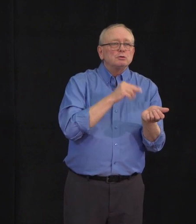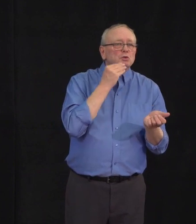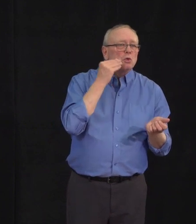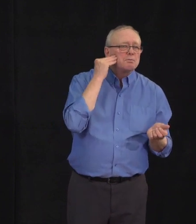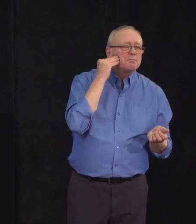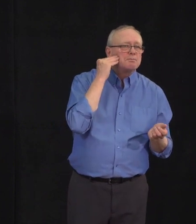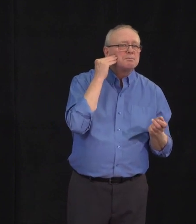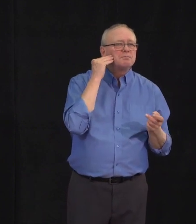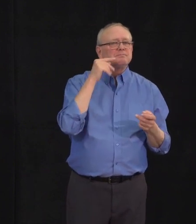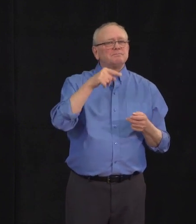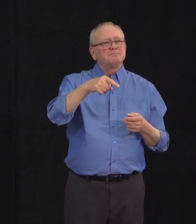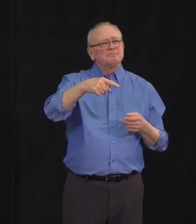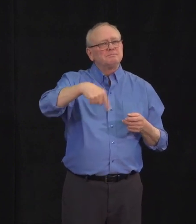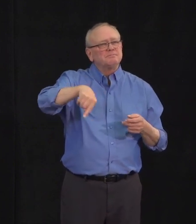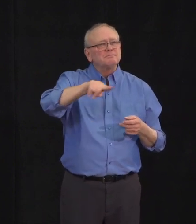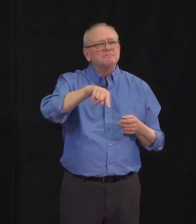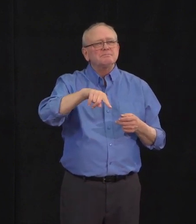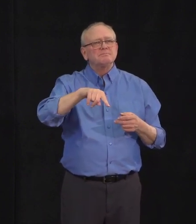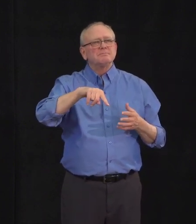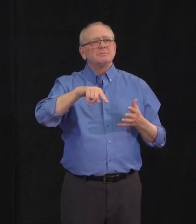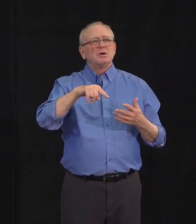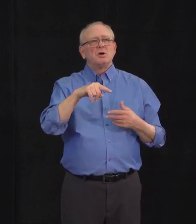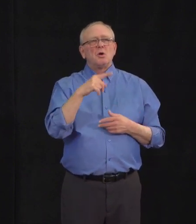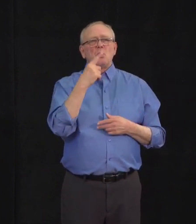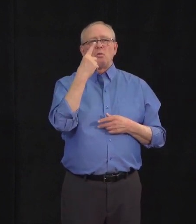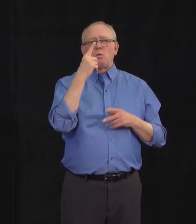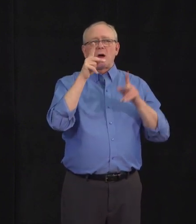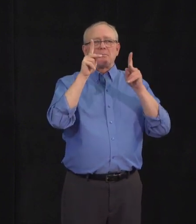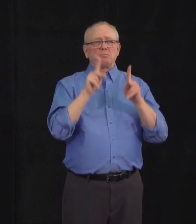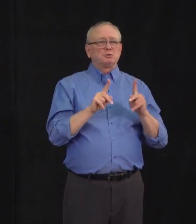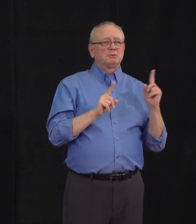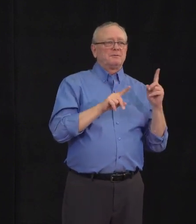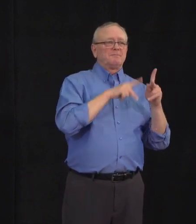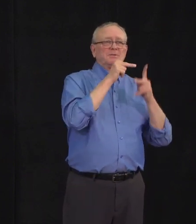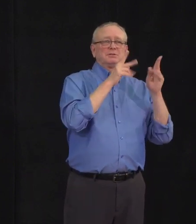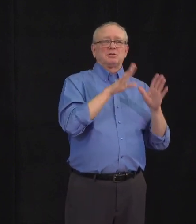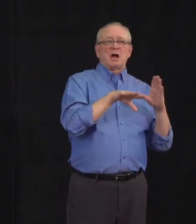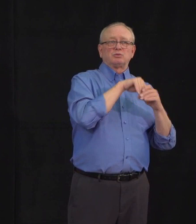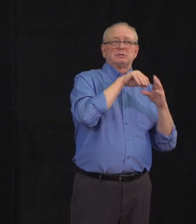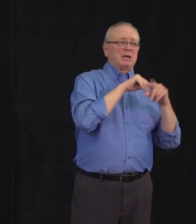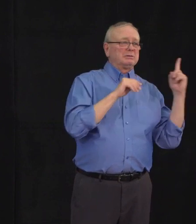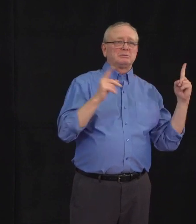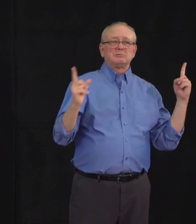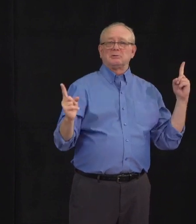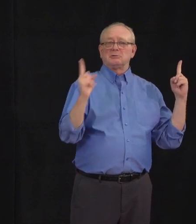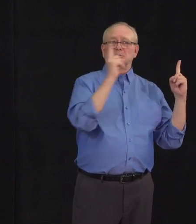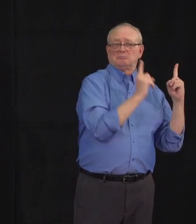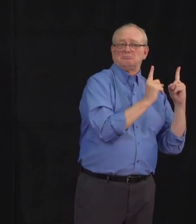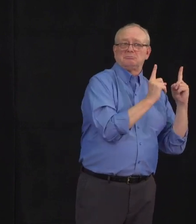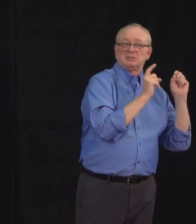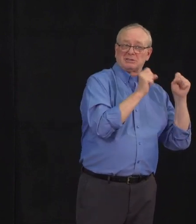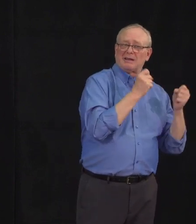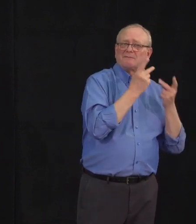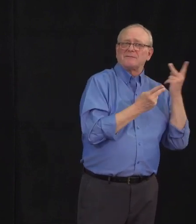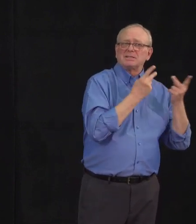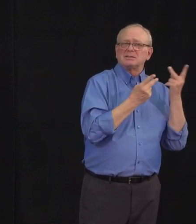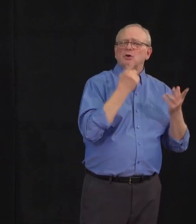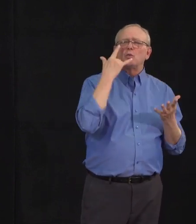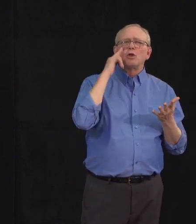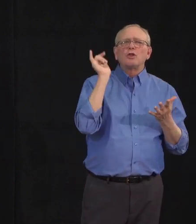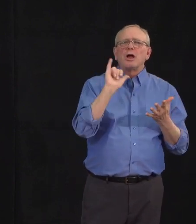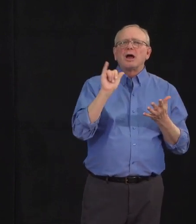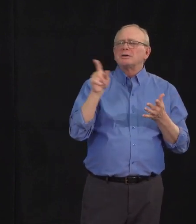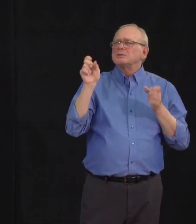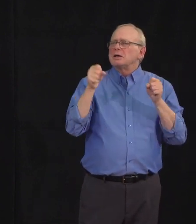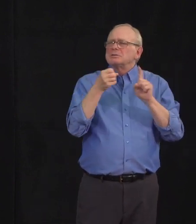with people being allowed one guest outside? Would you elaborate a little bit on that plan? Sure. So to be